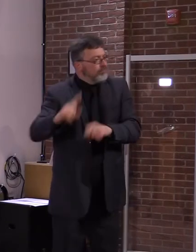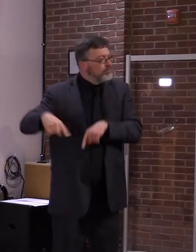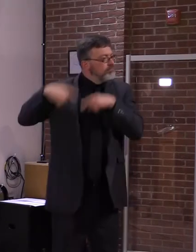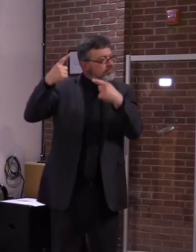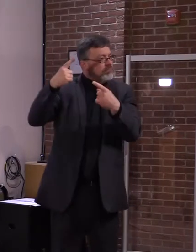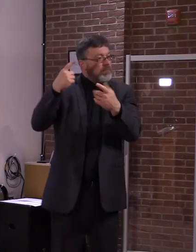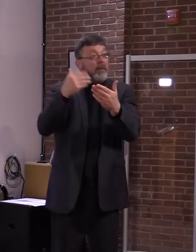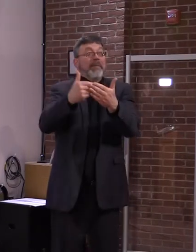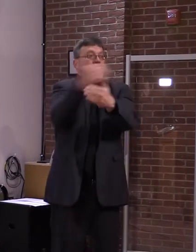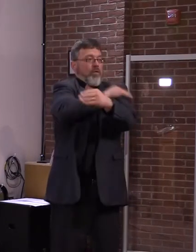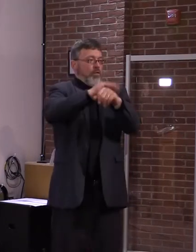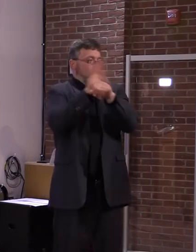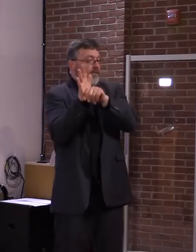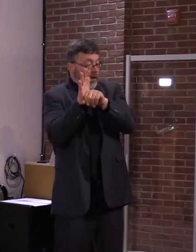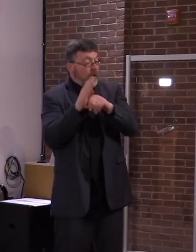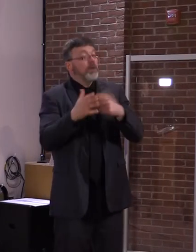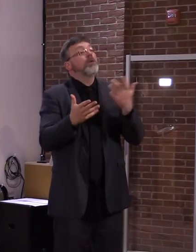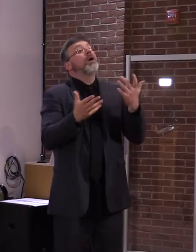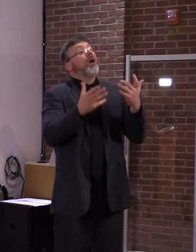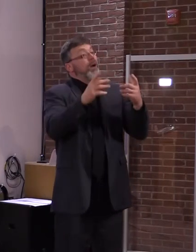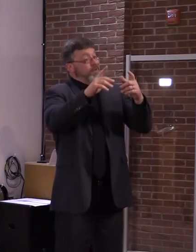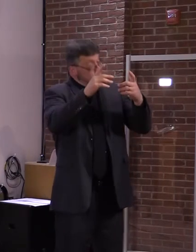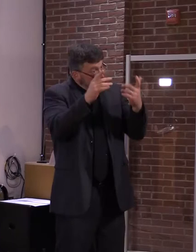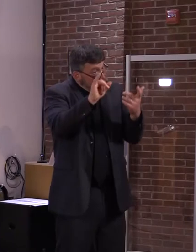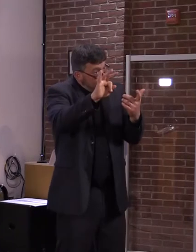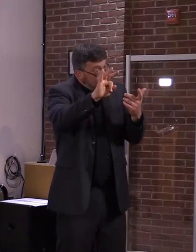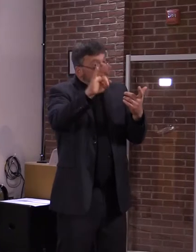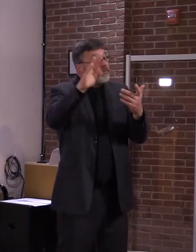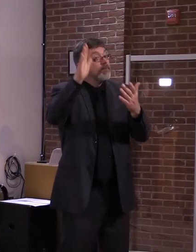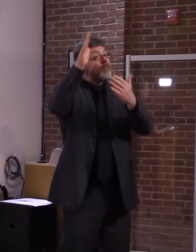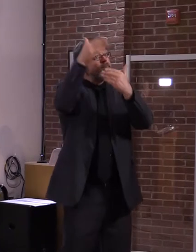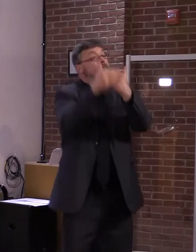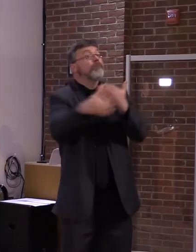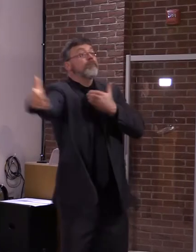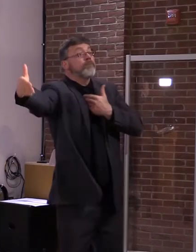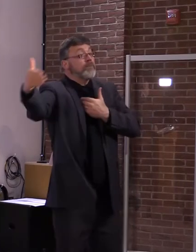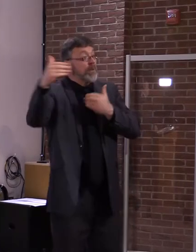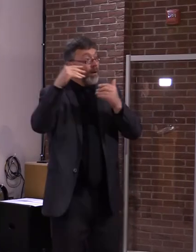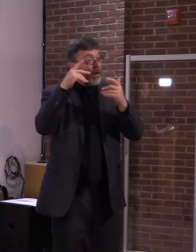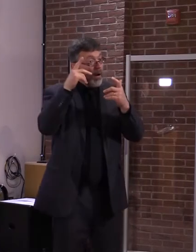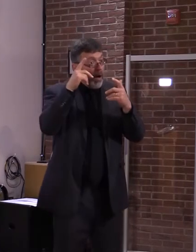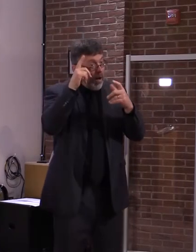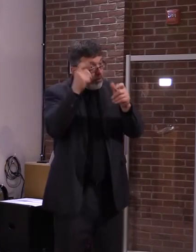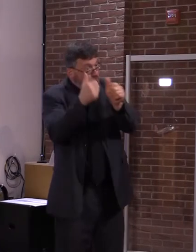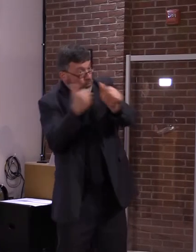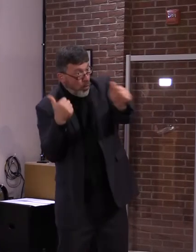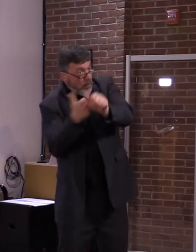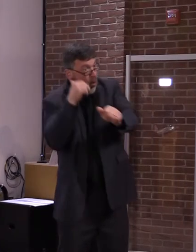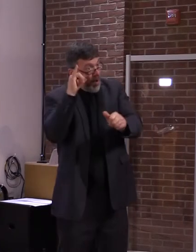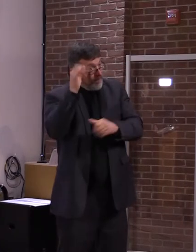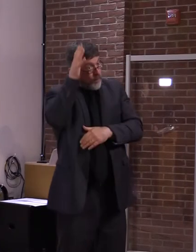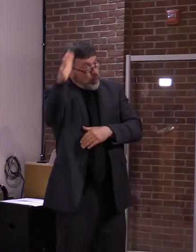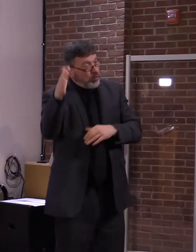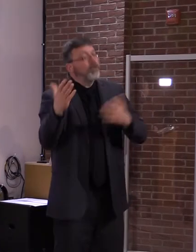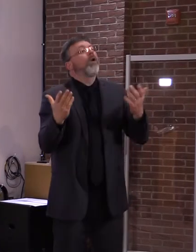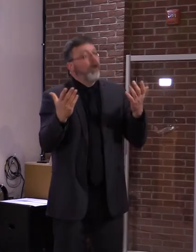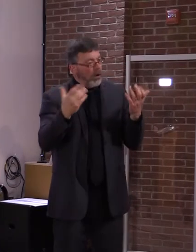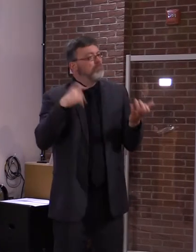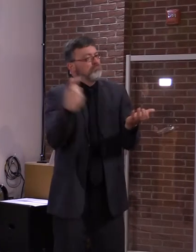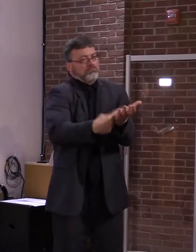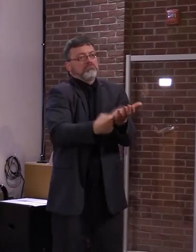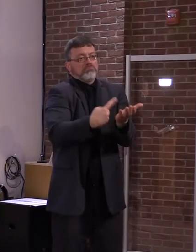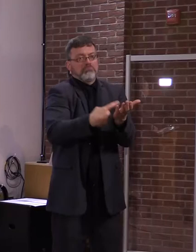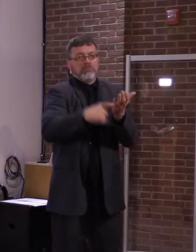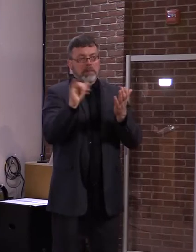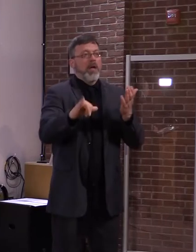again, the pandemic has provided a lot of opportunity to expand that capacity in the state, is something to bring forward. But I think the immediate focus will